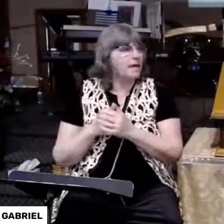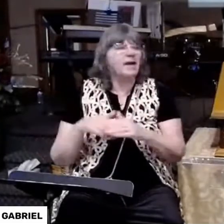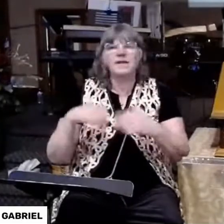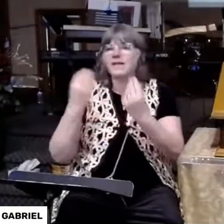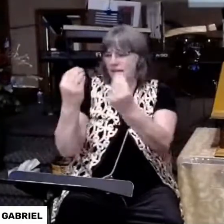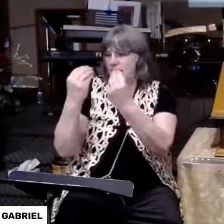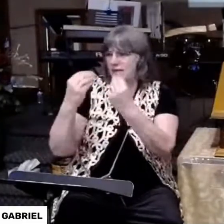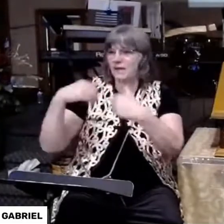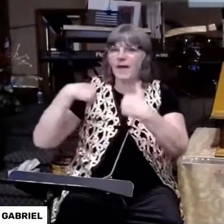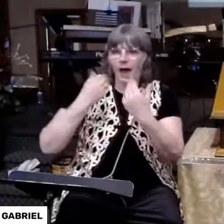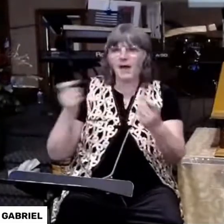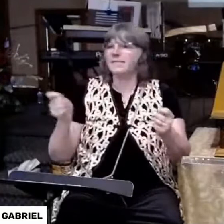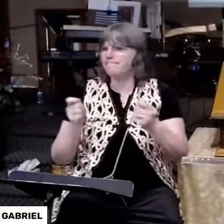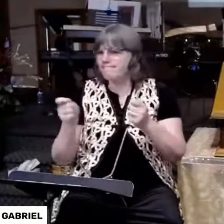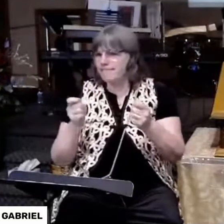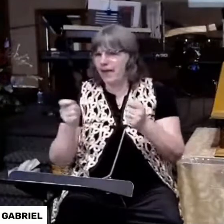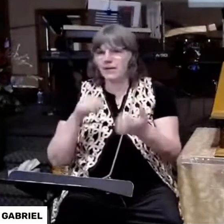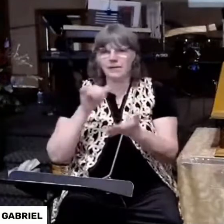things.